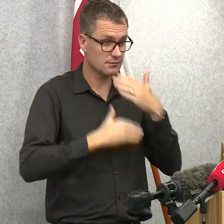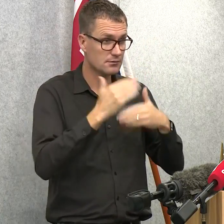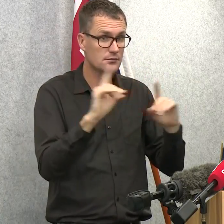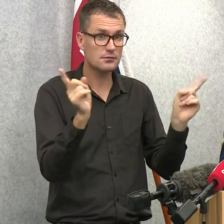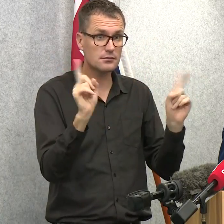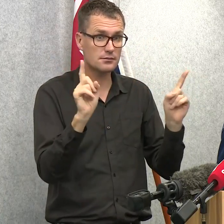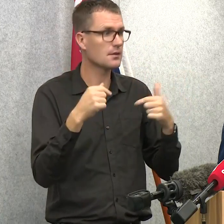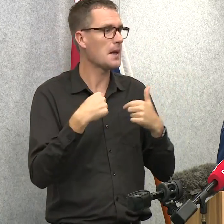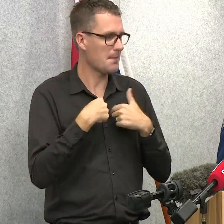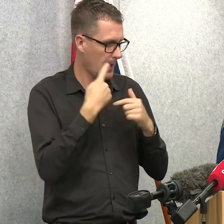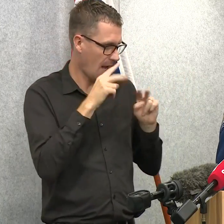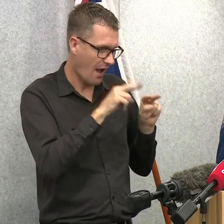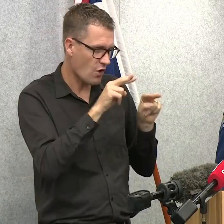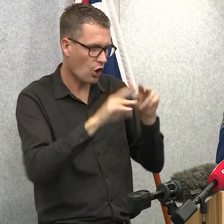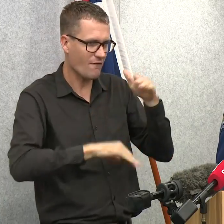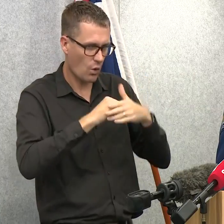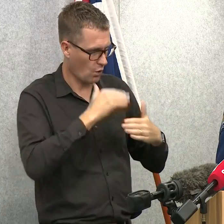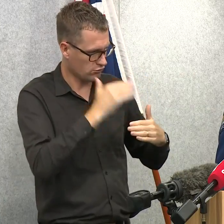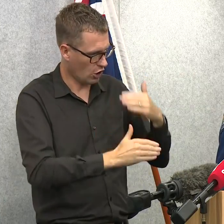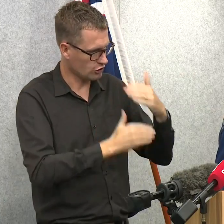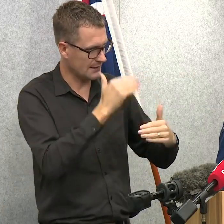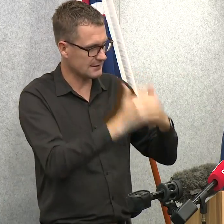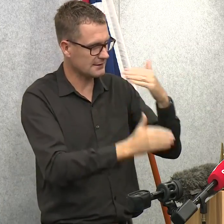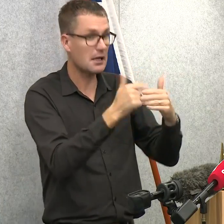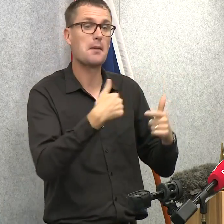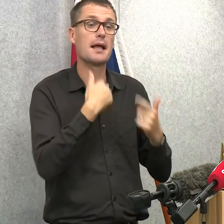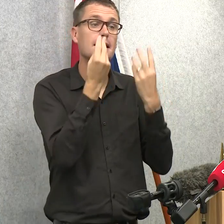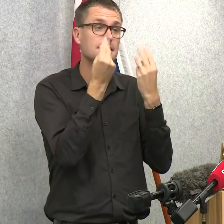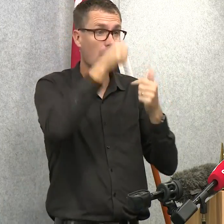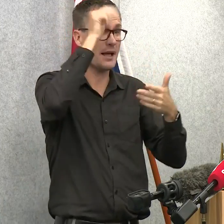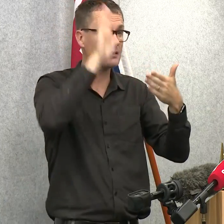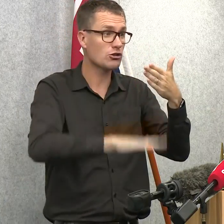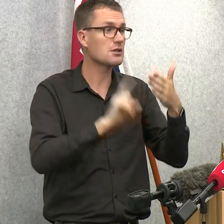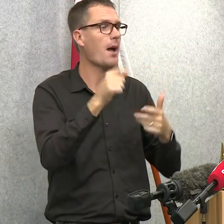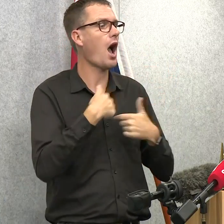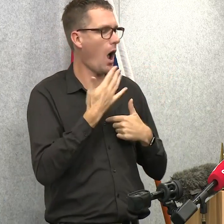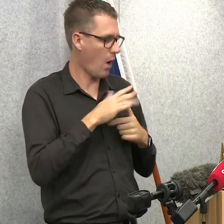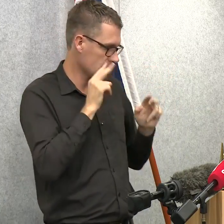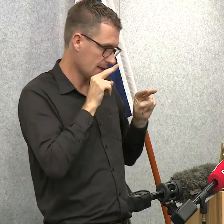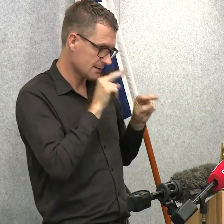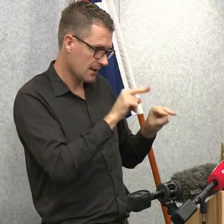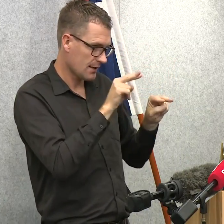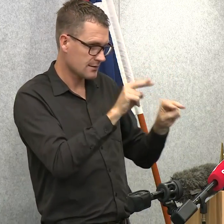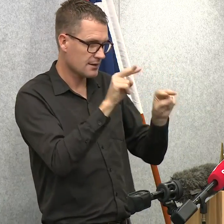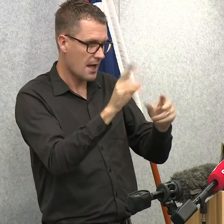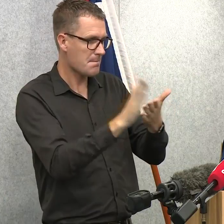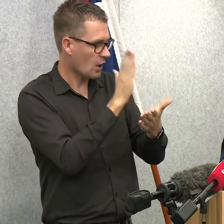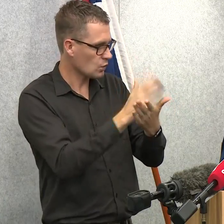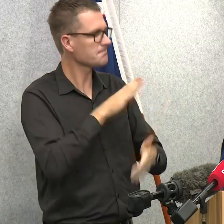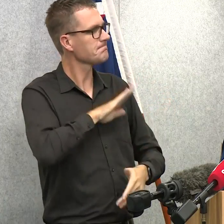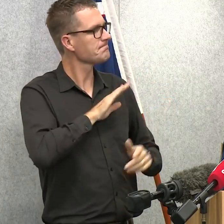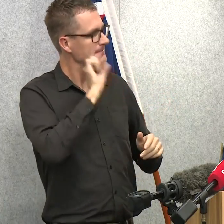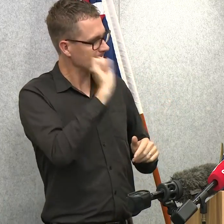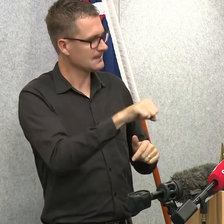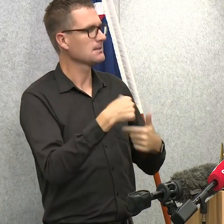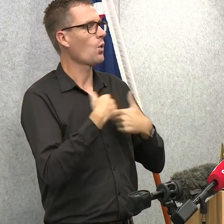myself right through that process, even though I have some experience in that. I just wanted to be assured that we were doing everything we possibly